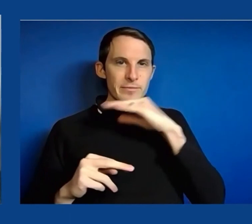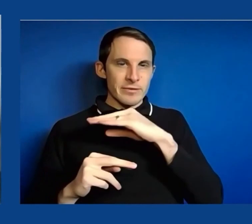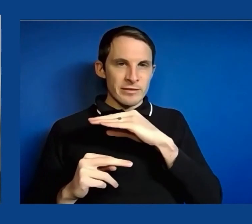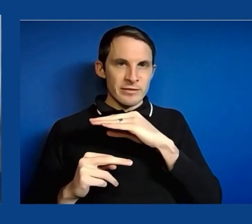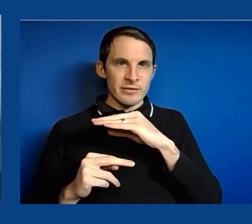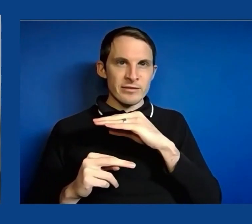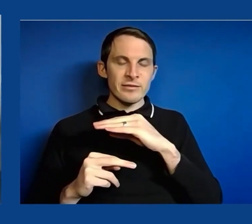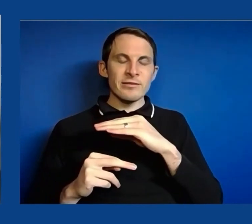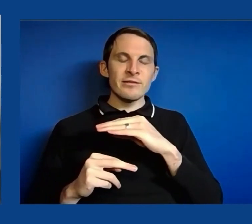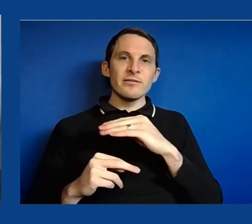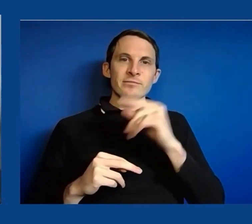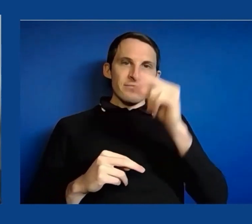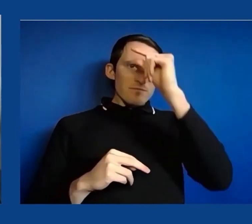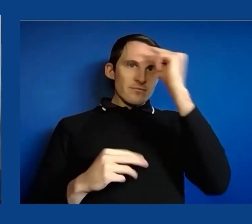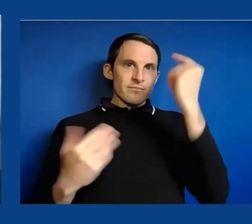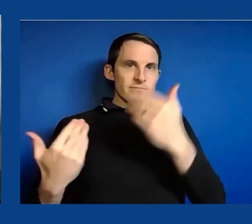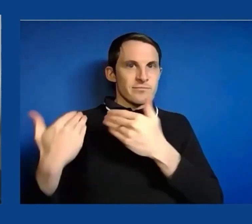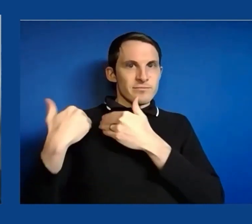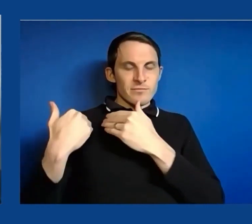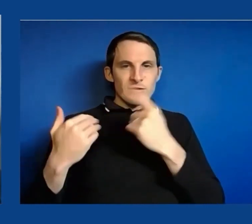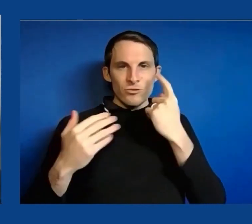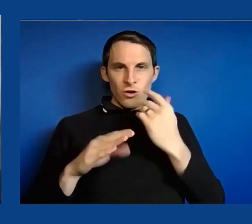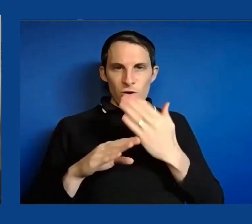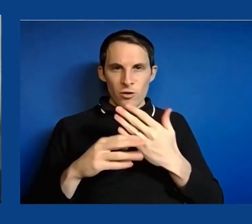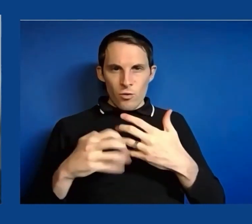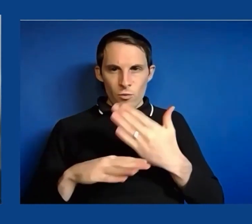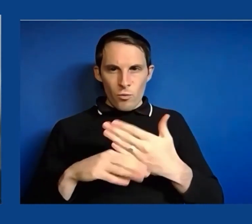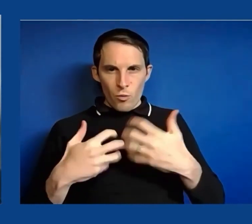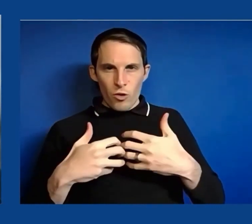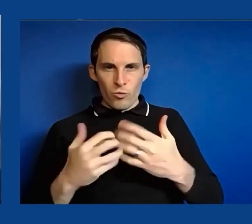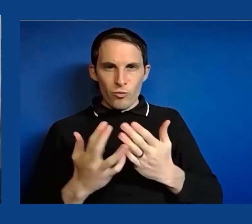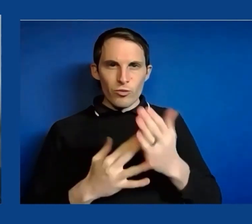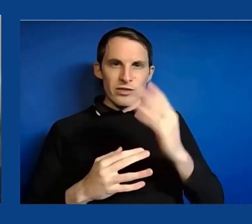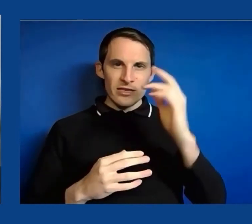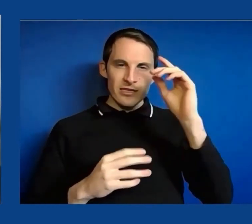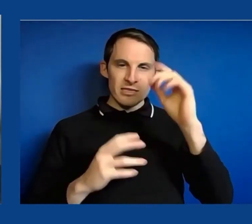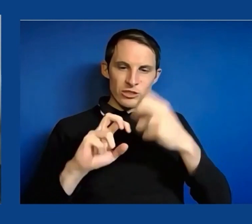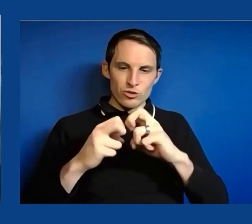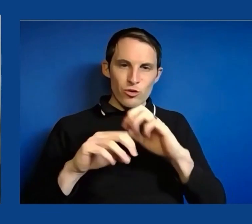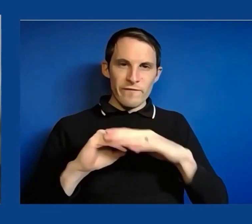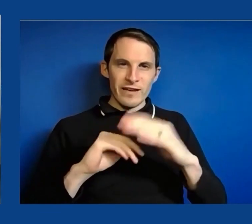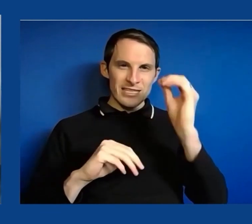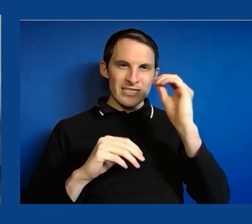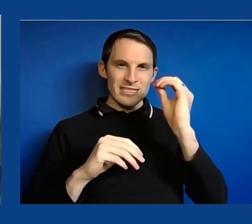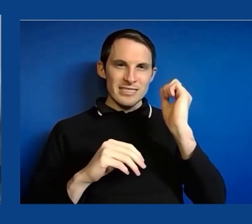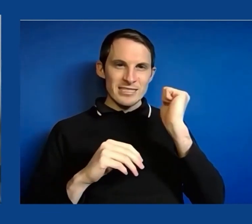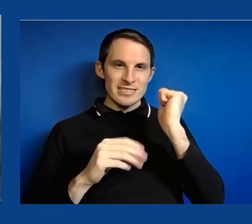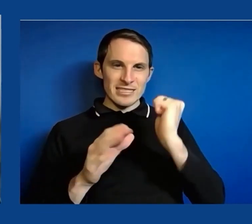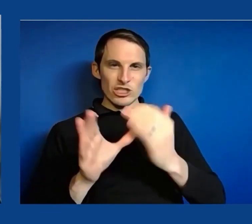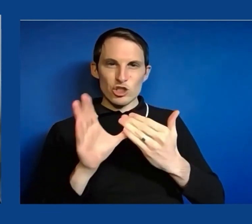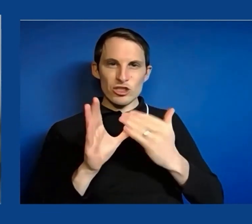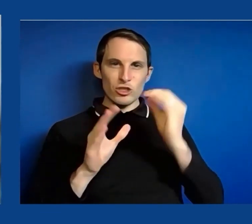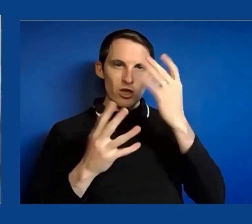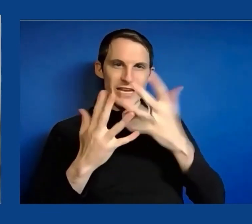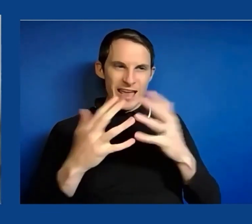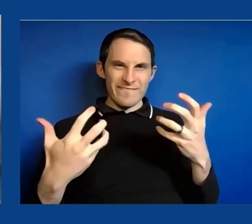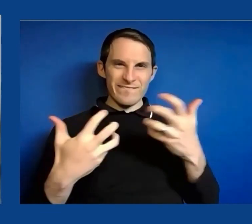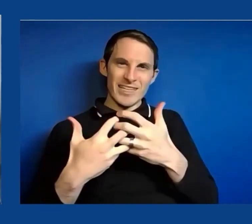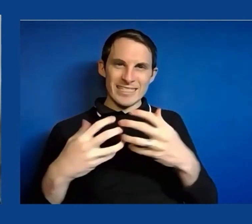through these issues of where Indigenous knowledge might fit in an institution like